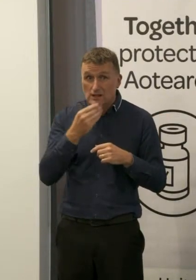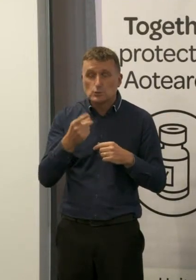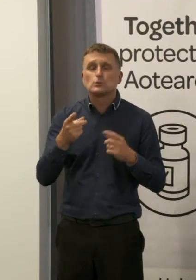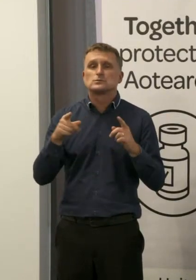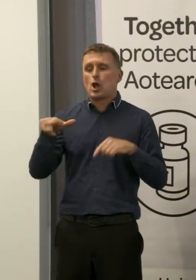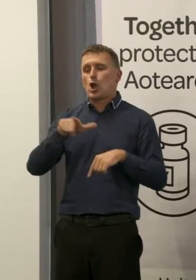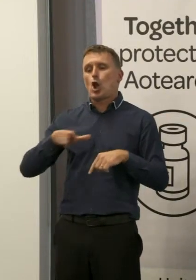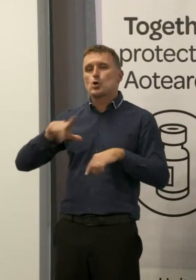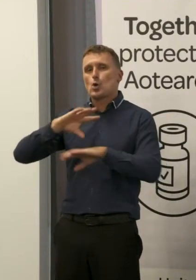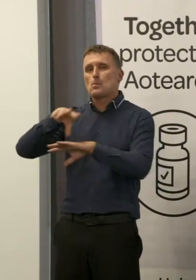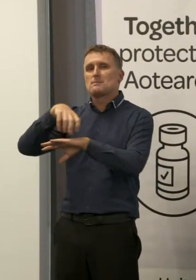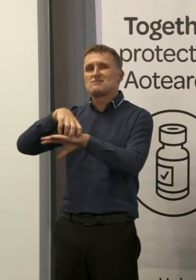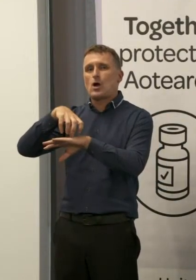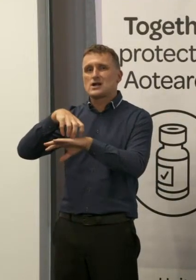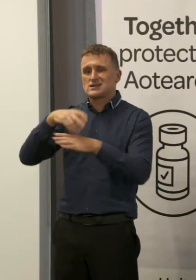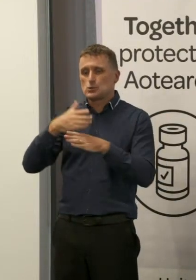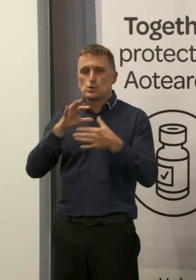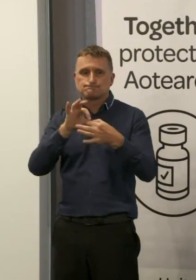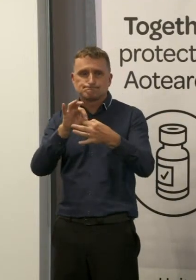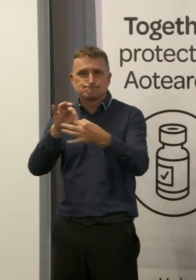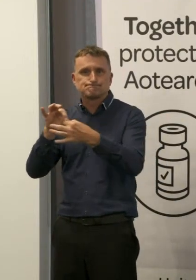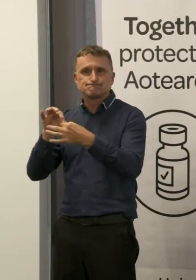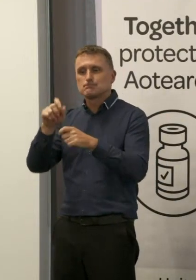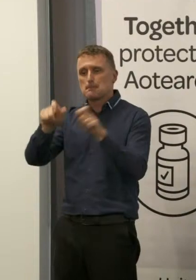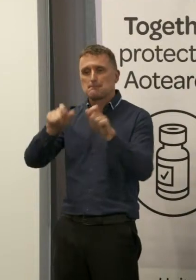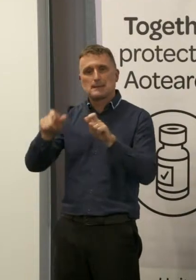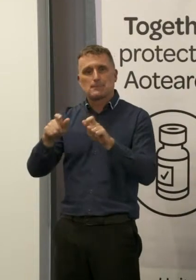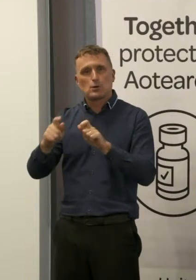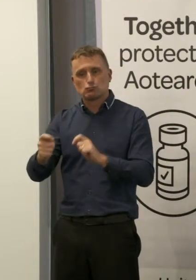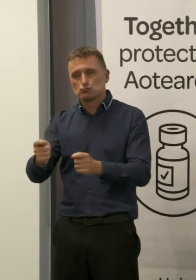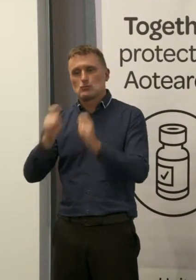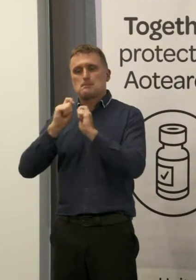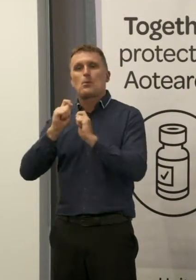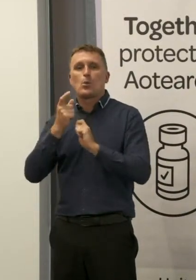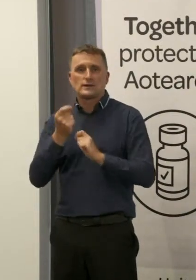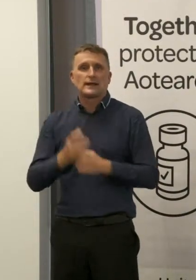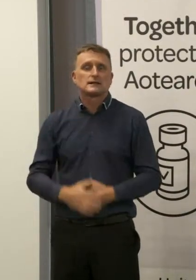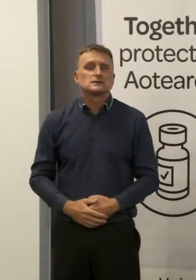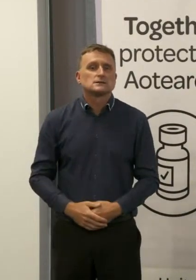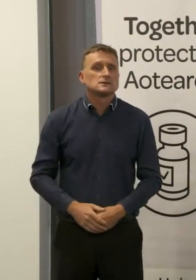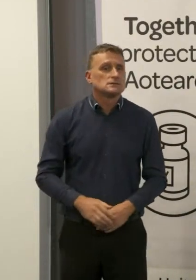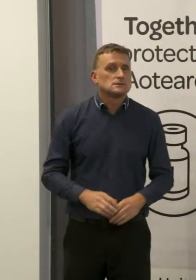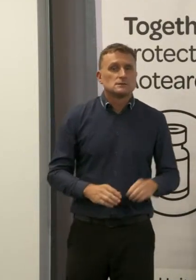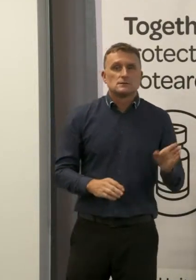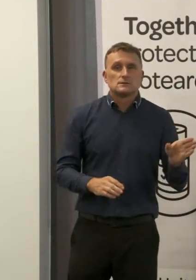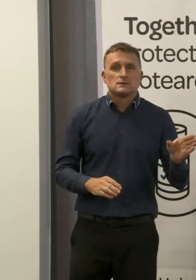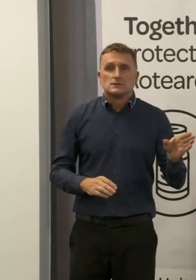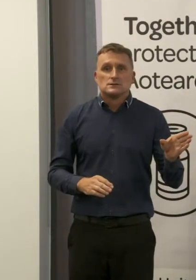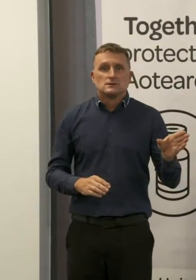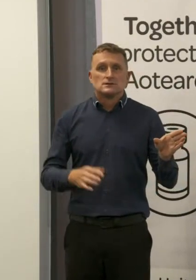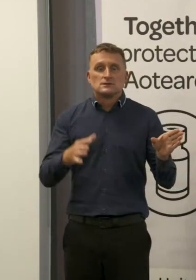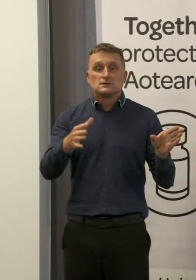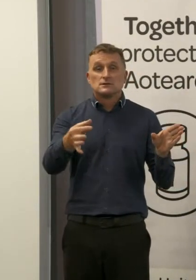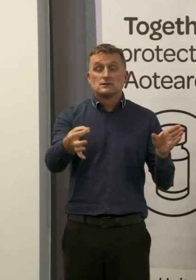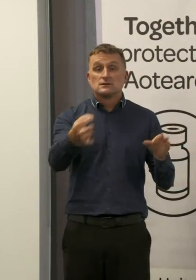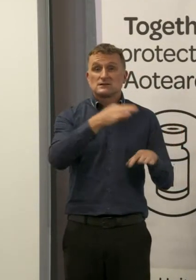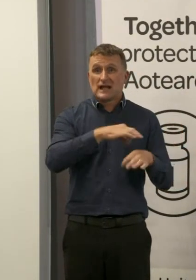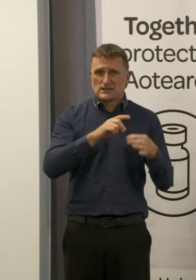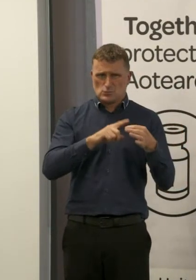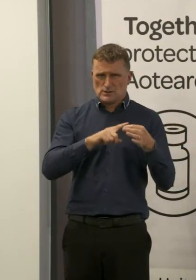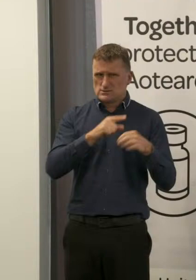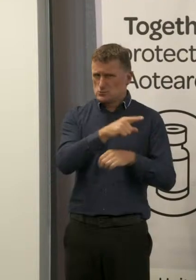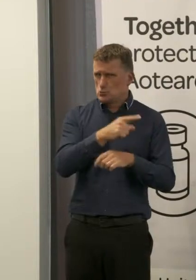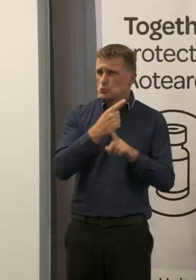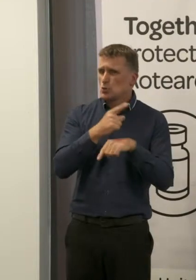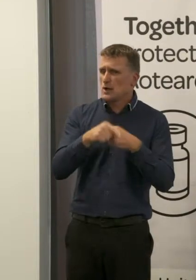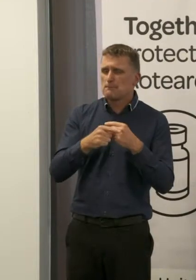ground. And we saw that during the vaccine program as well. Yep. It seems like in phase 2,